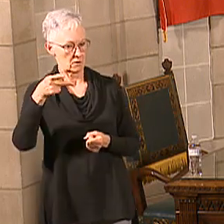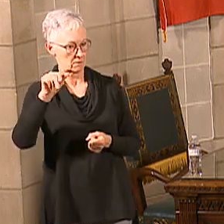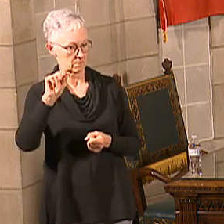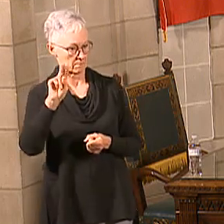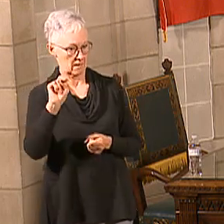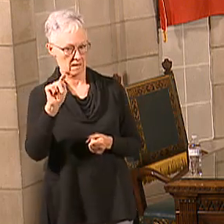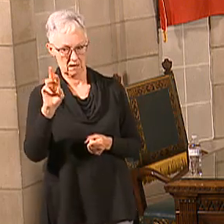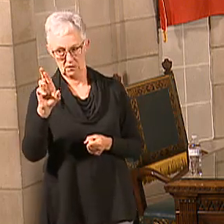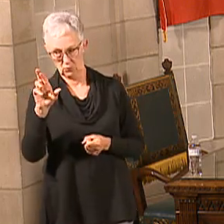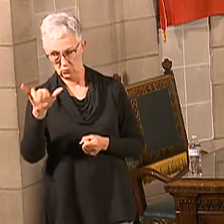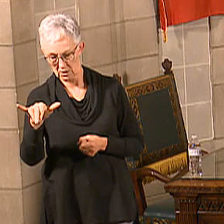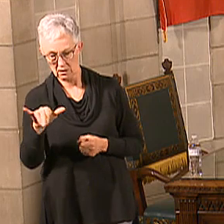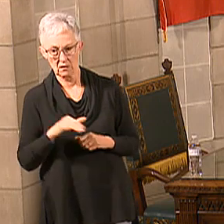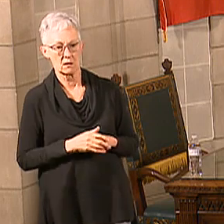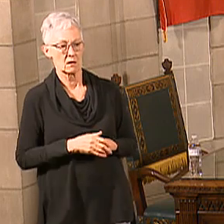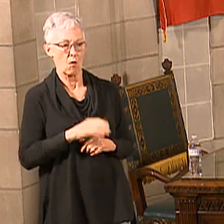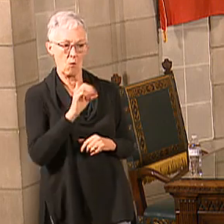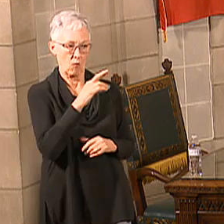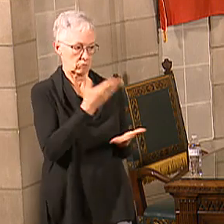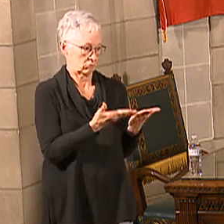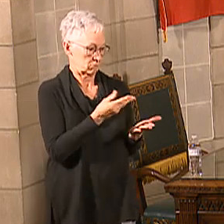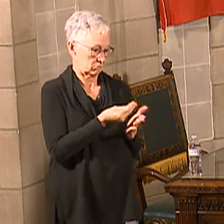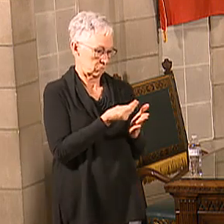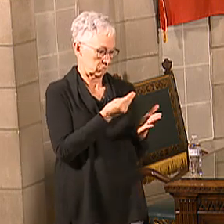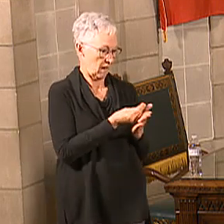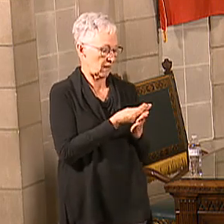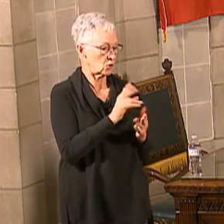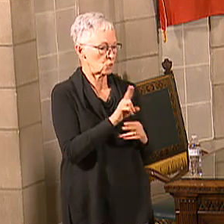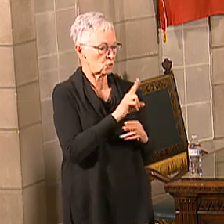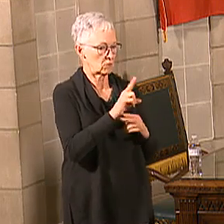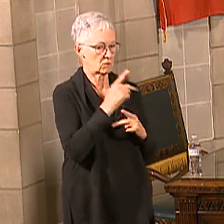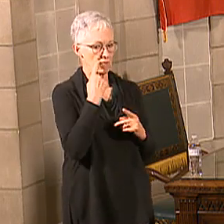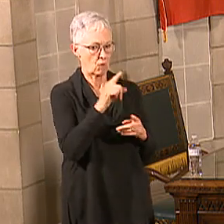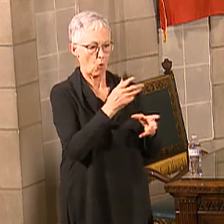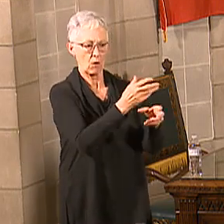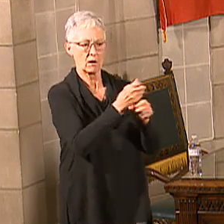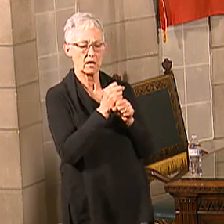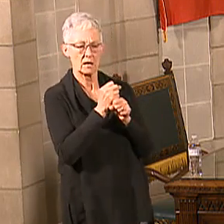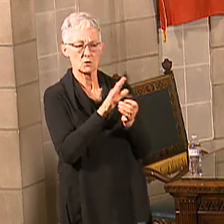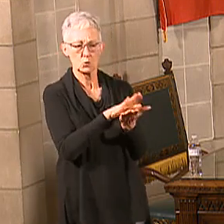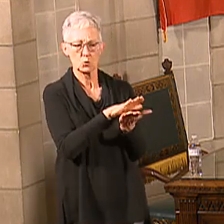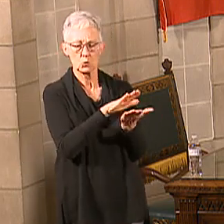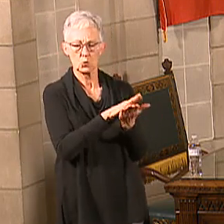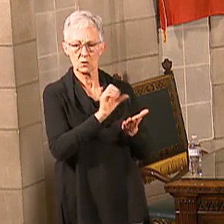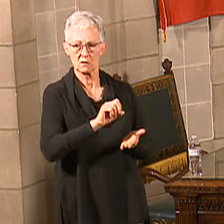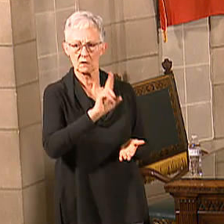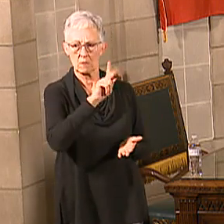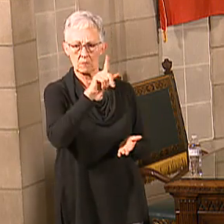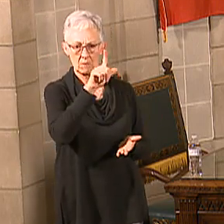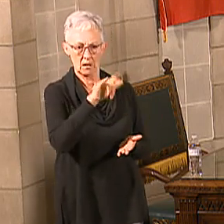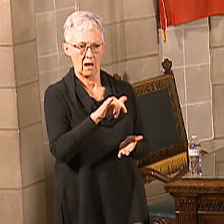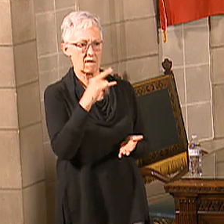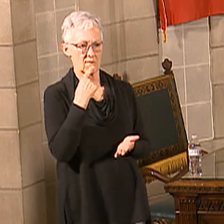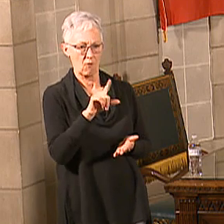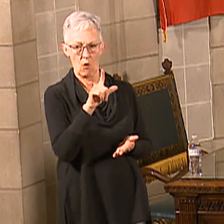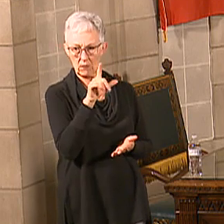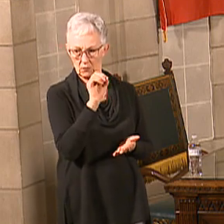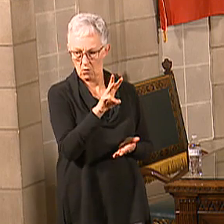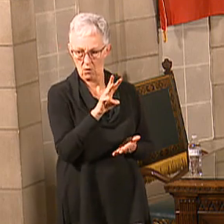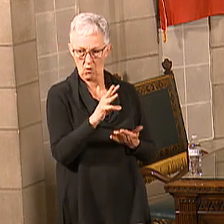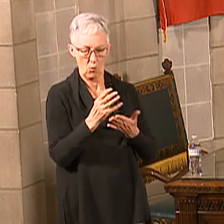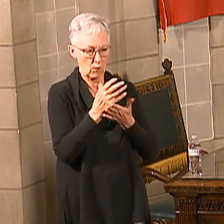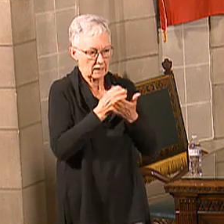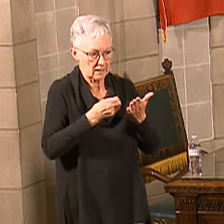it could be to help secure and procure school supplies for low-income students who are now having to study in their